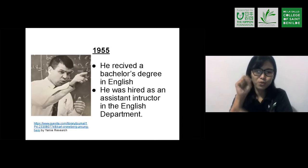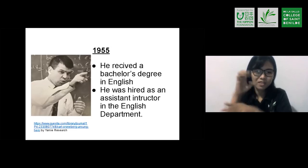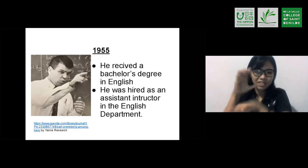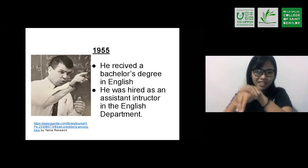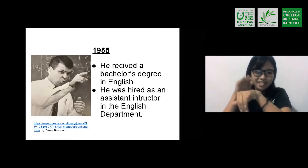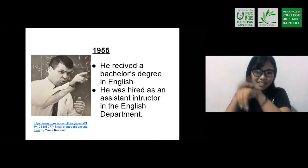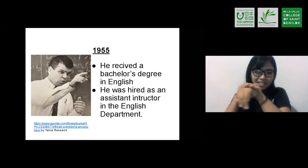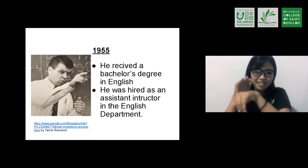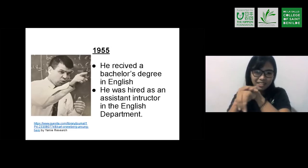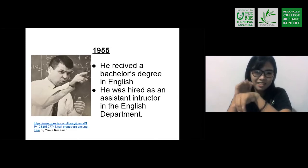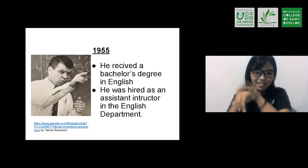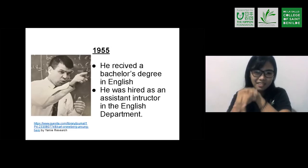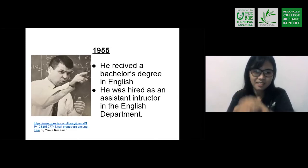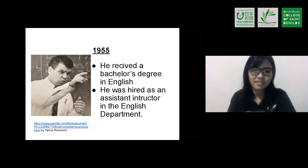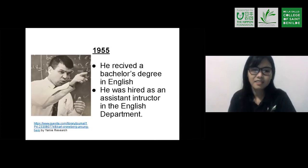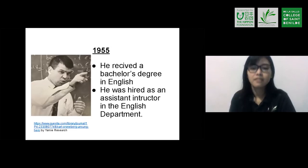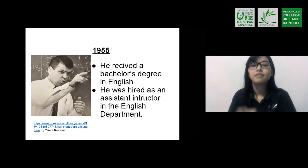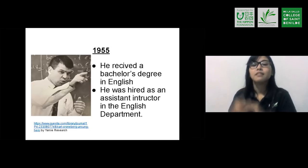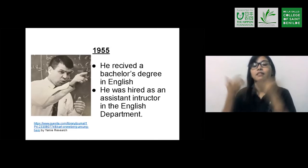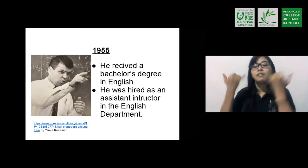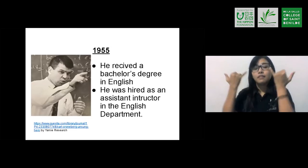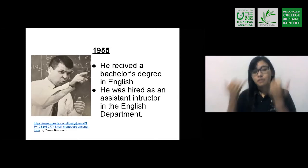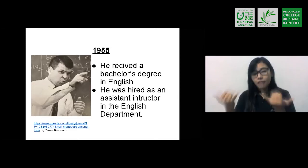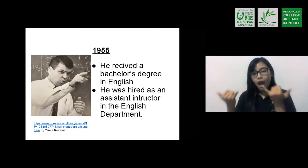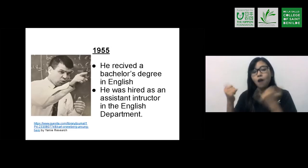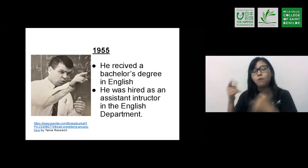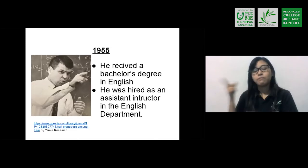So he took English courses,